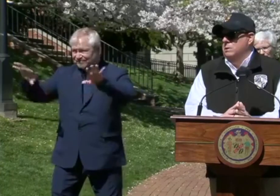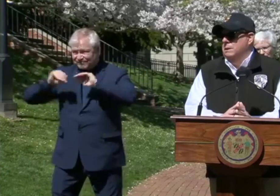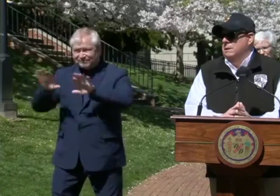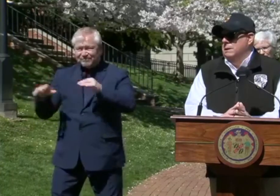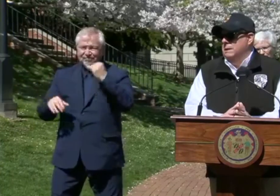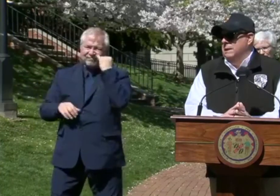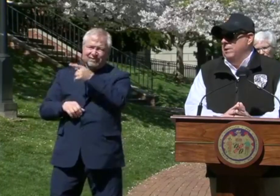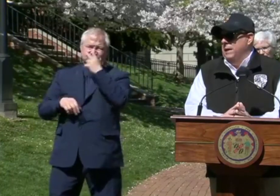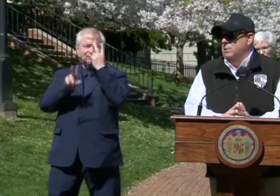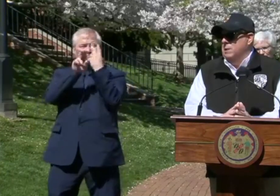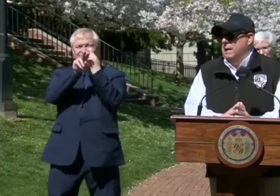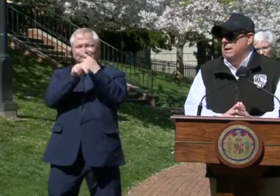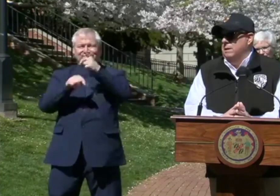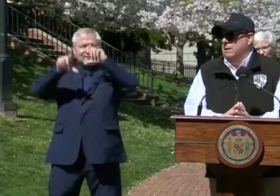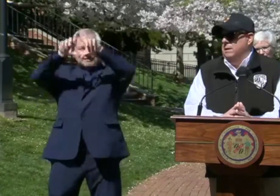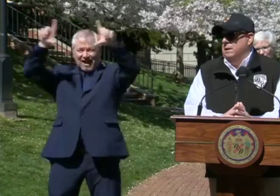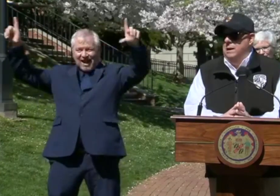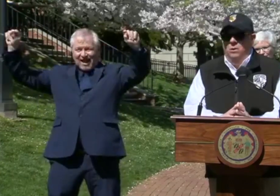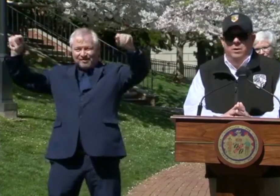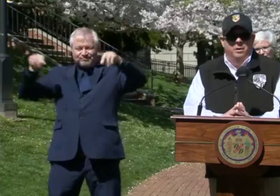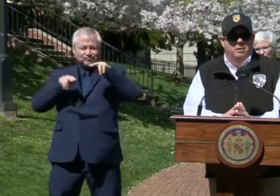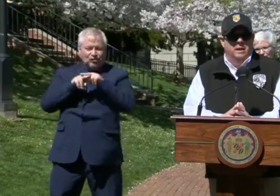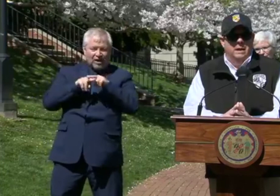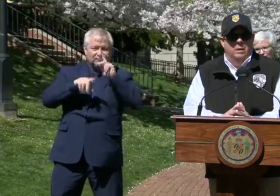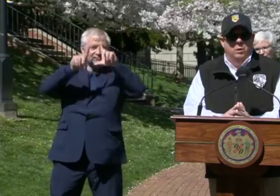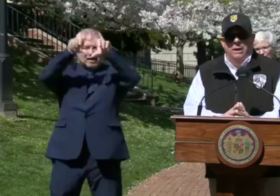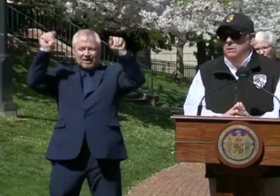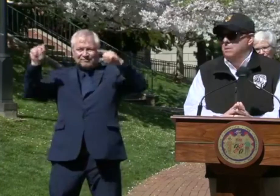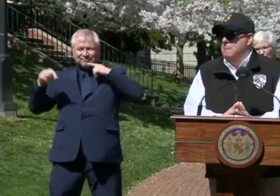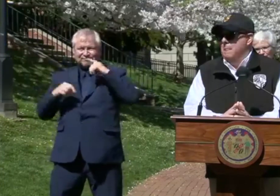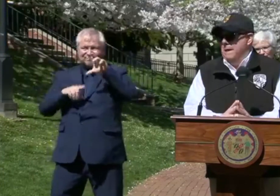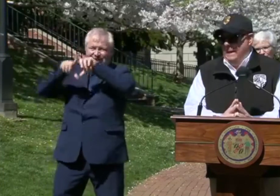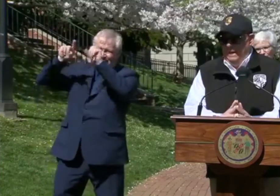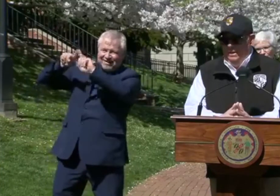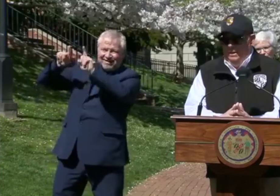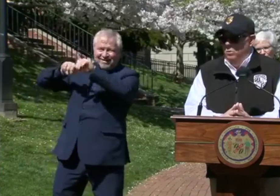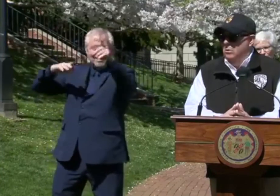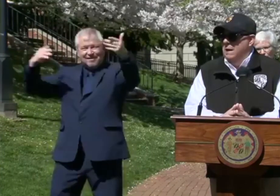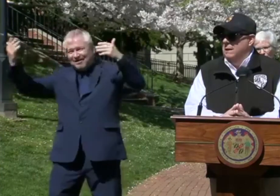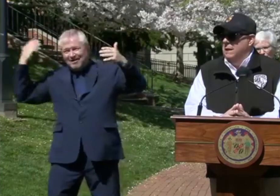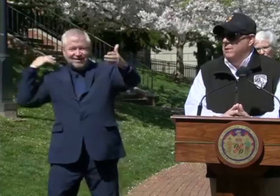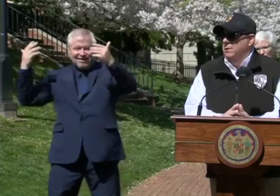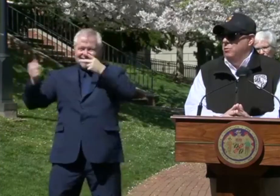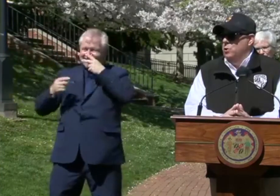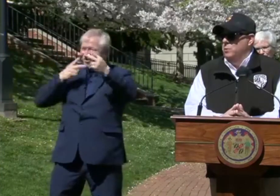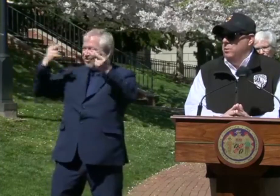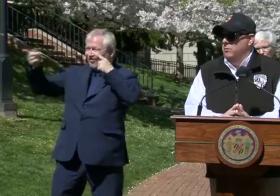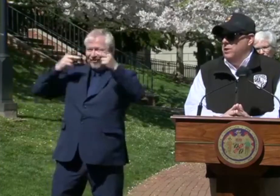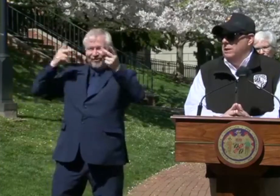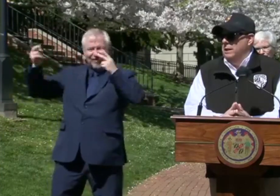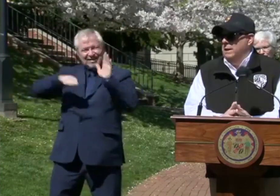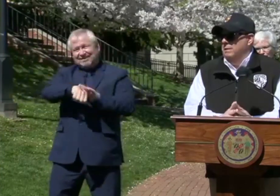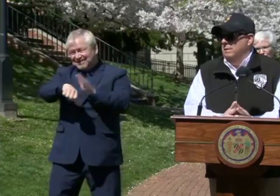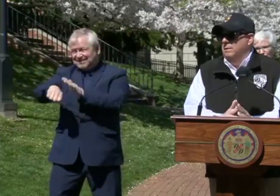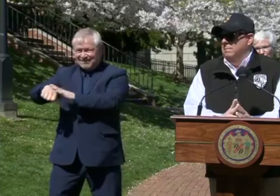airports, on Amtrak, on our state highways, and we're cracking down on enforcement. We've